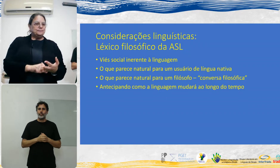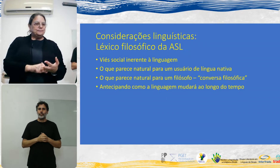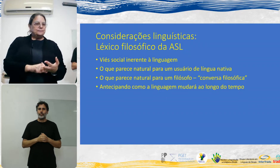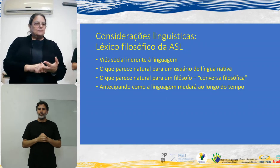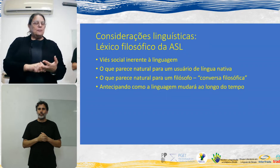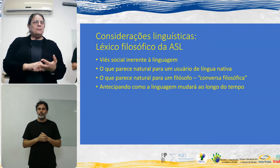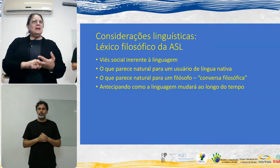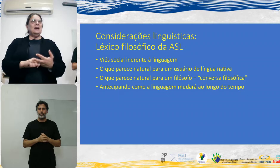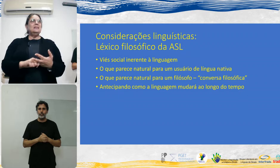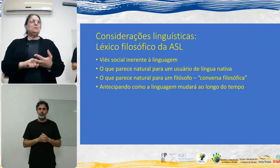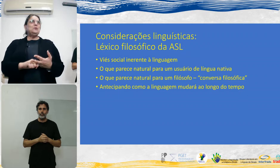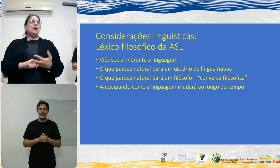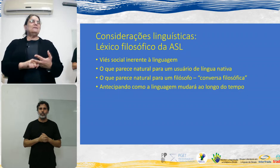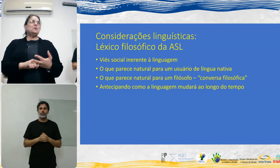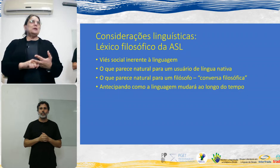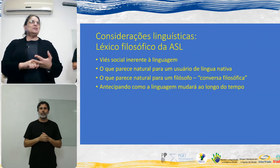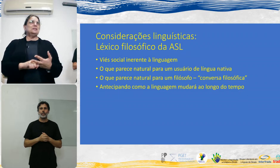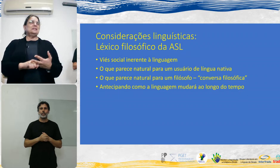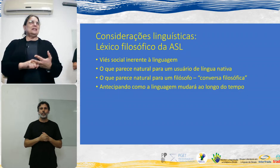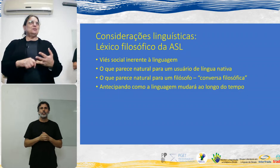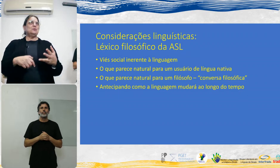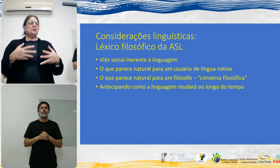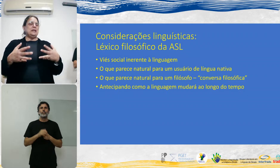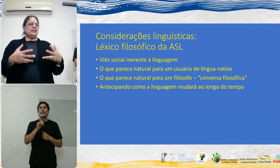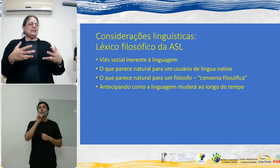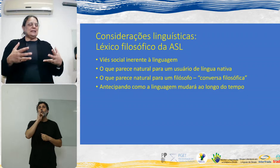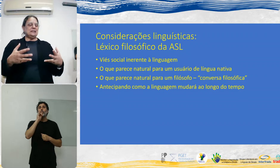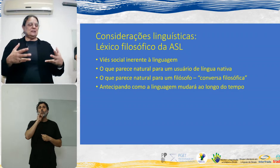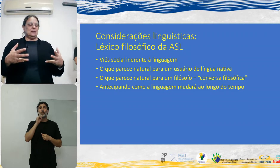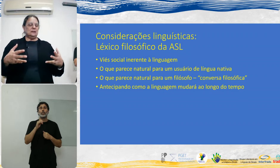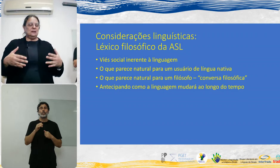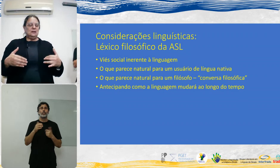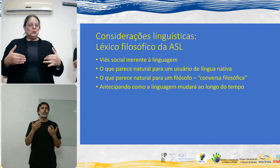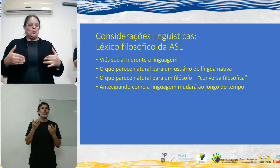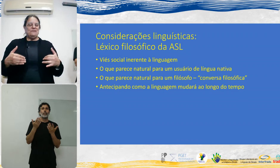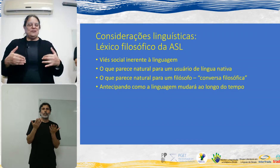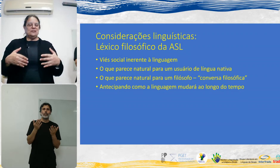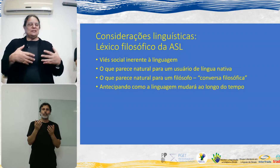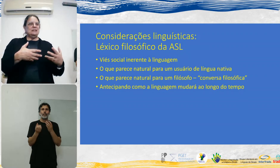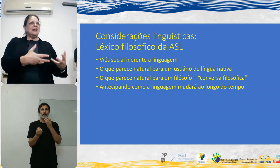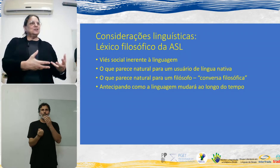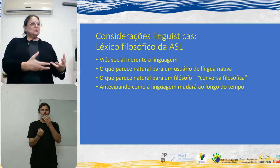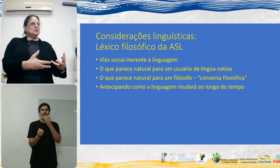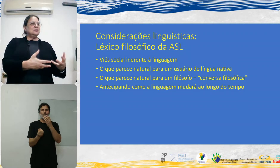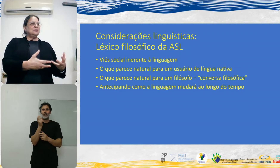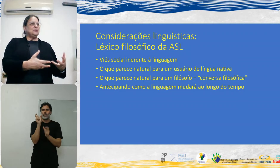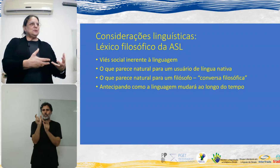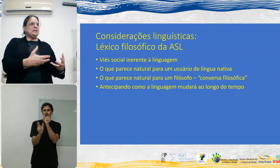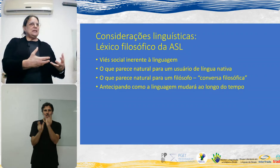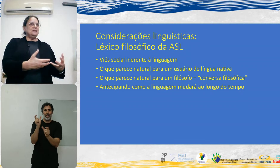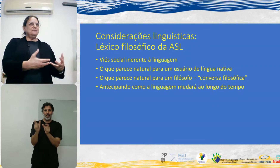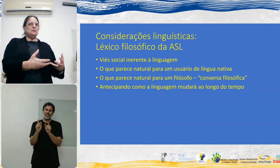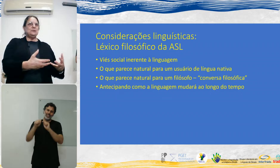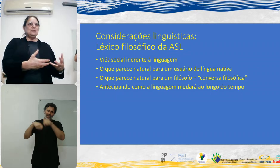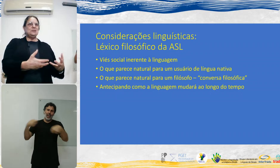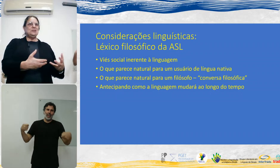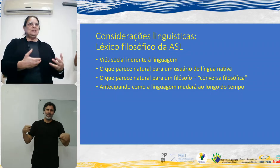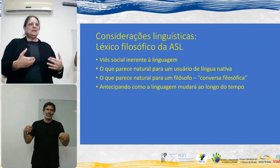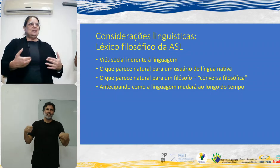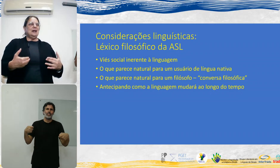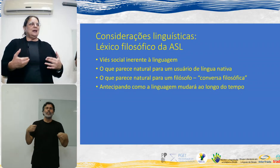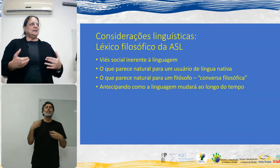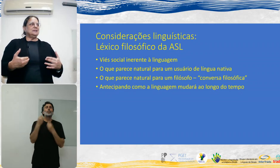And then you have questions as you're creating a lexicon. What feels natural to a native